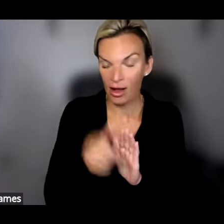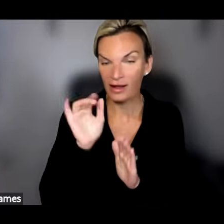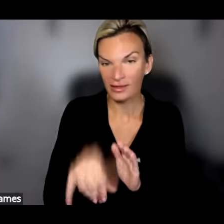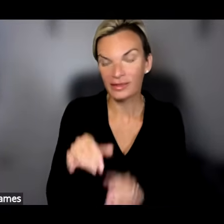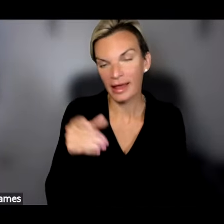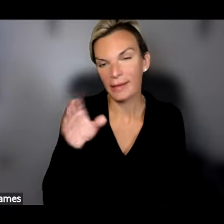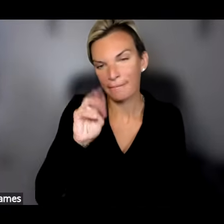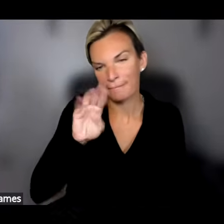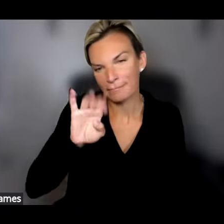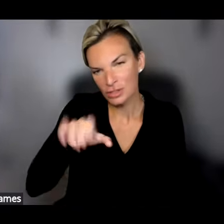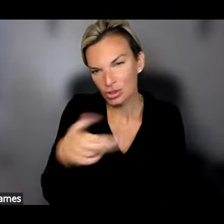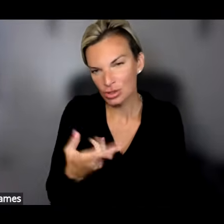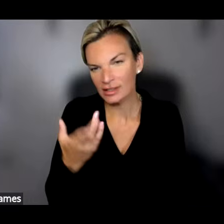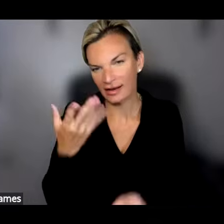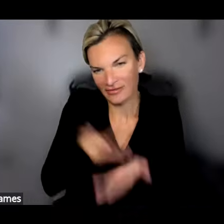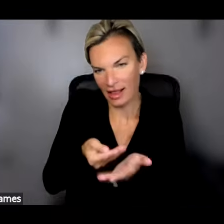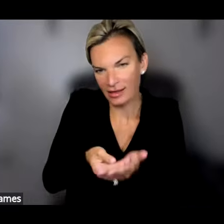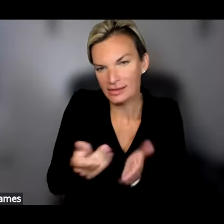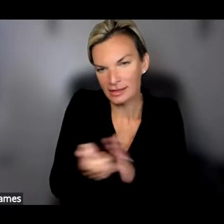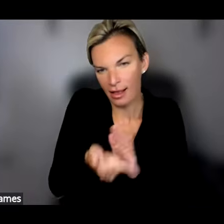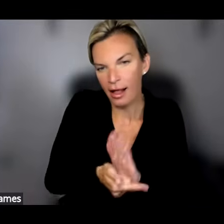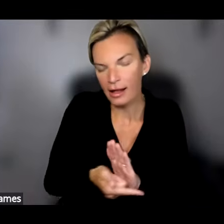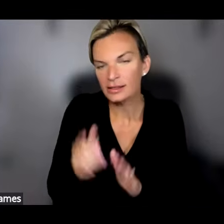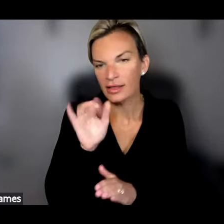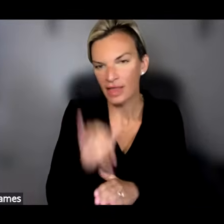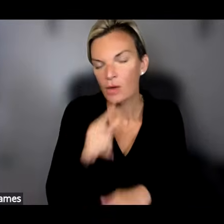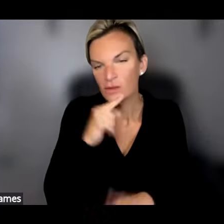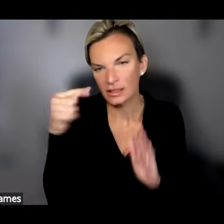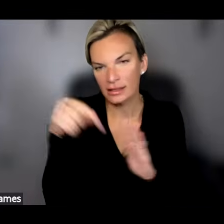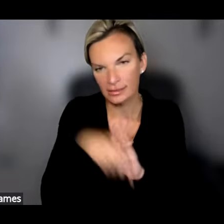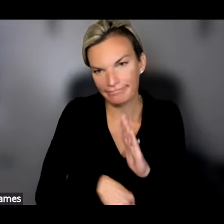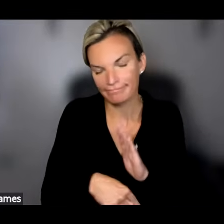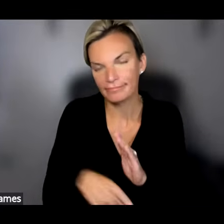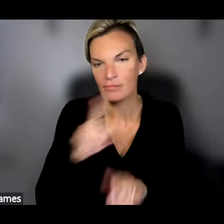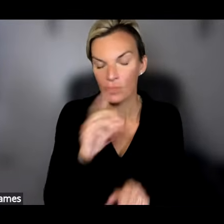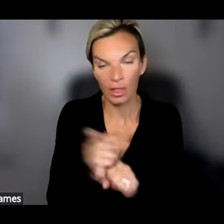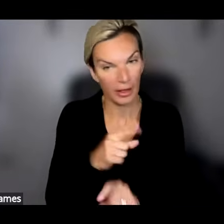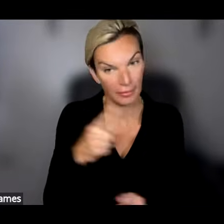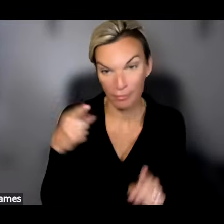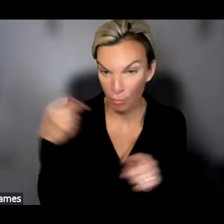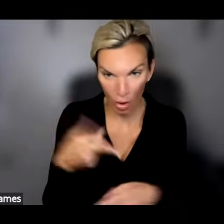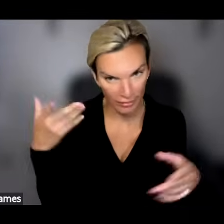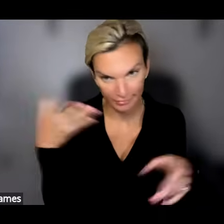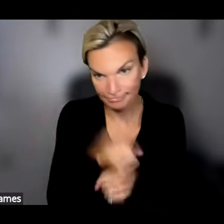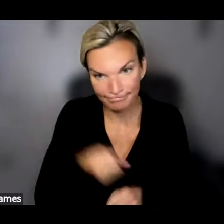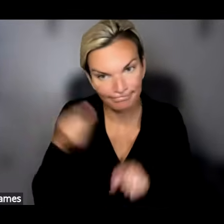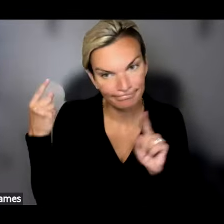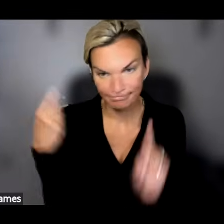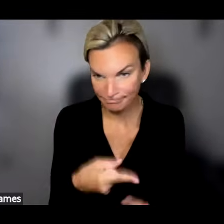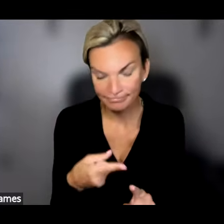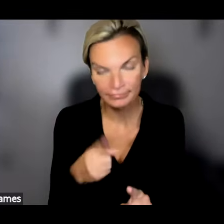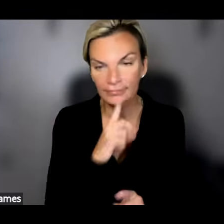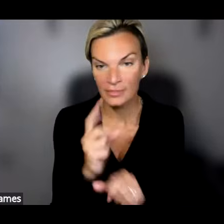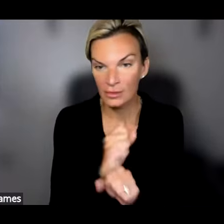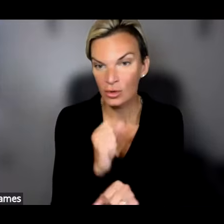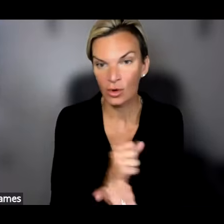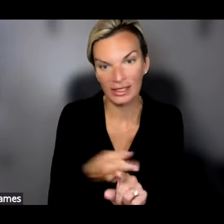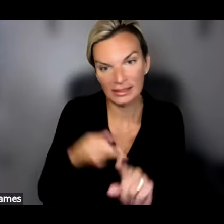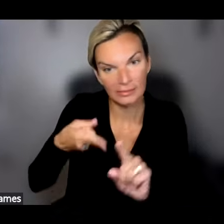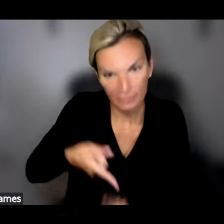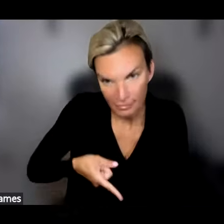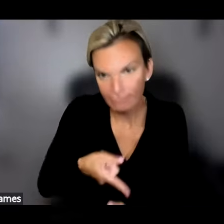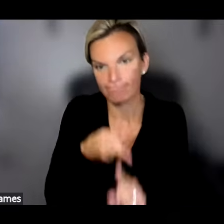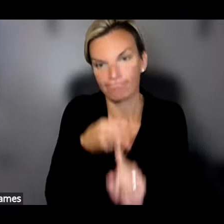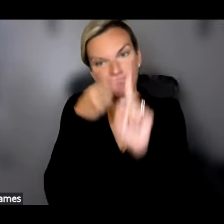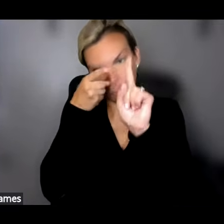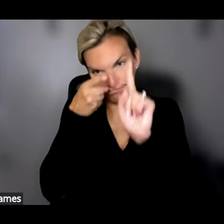but that was sort of another comprehensive revision where it was boiled down to, okay, here's the main proposal up top.